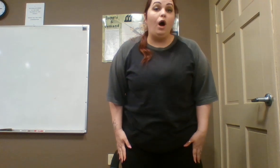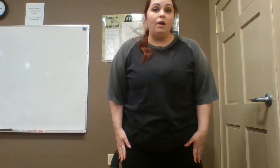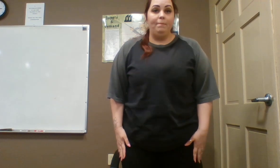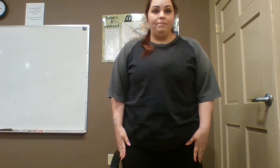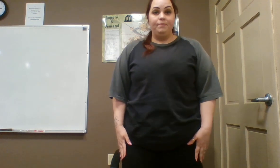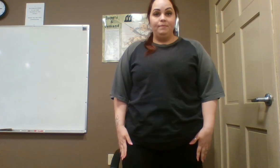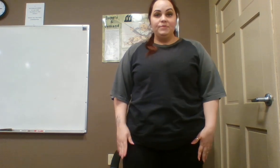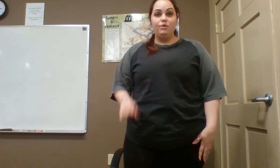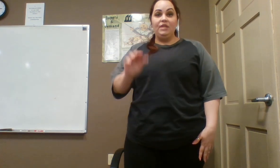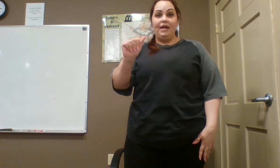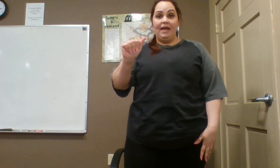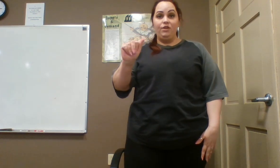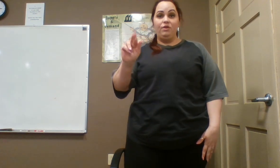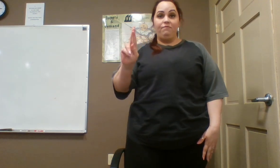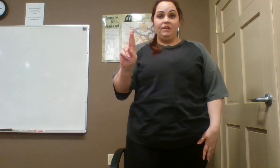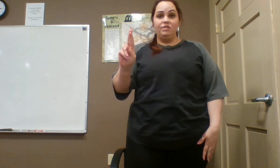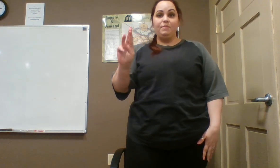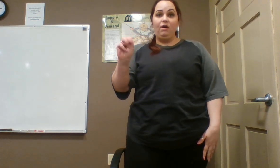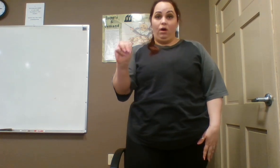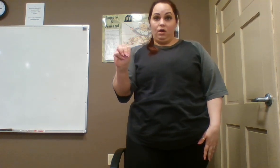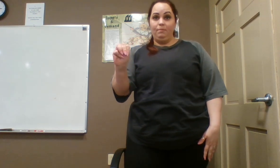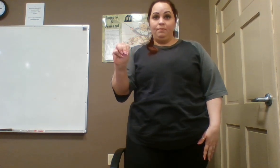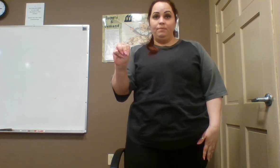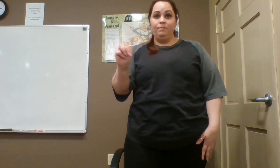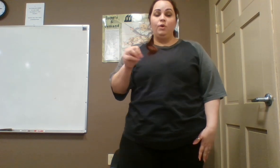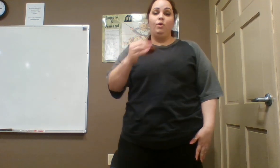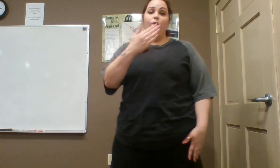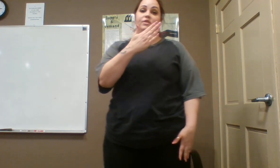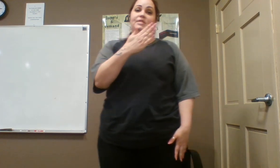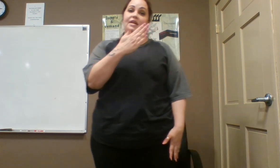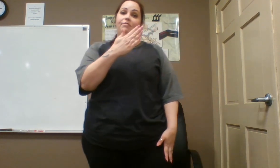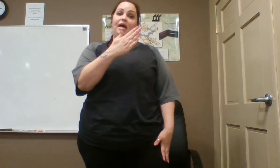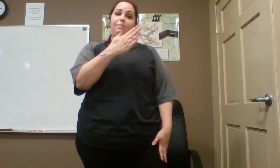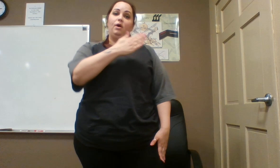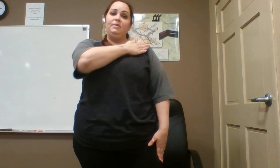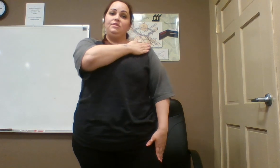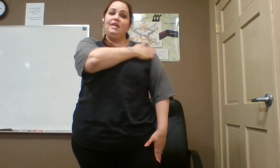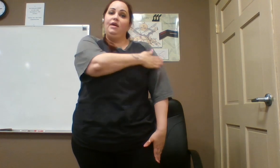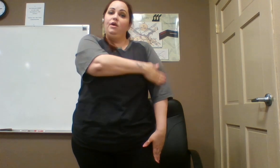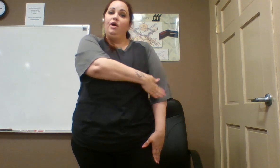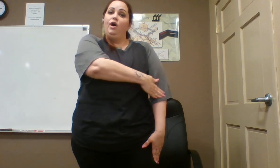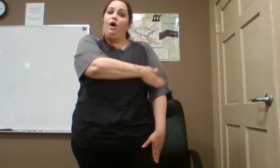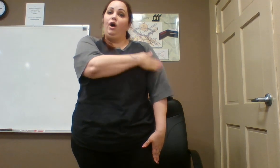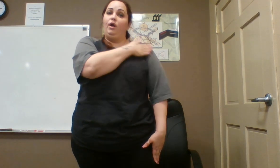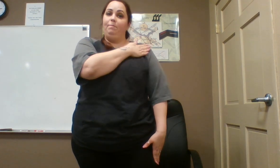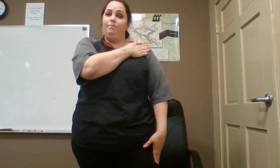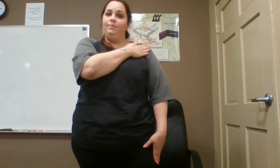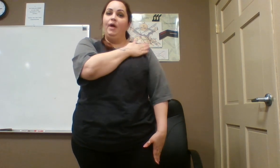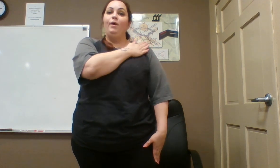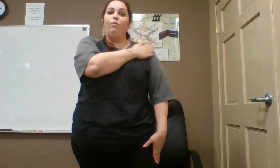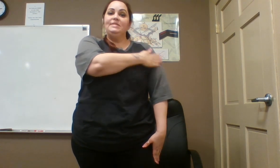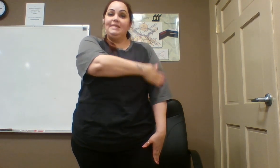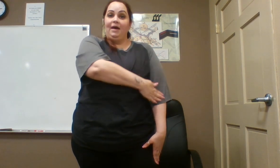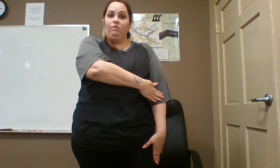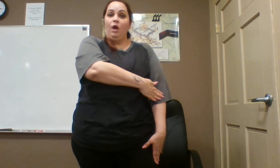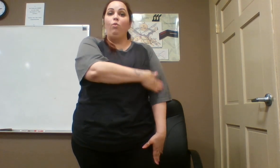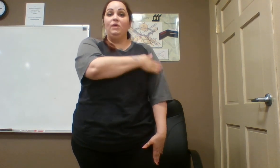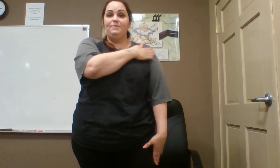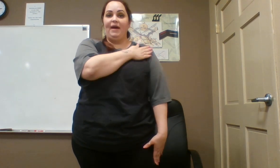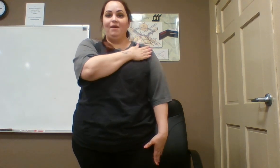Arm. So again, you can finger spell arm, or you take a flat palm and you say arm. Once down, once back up.